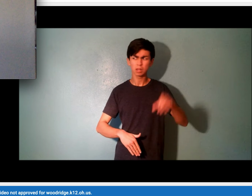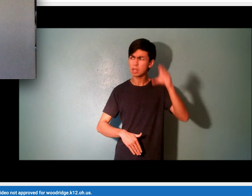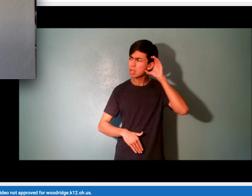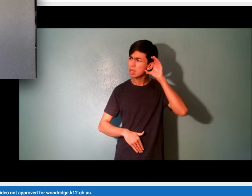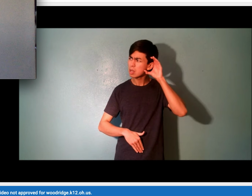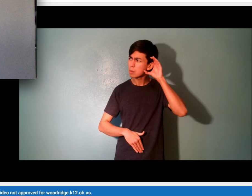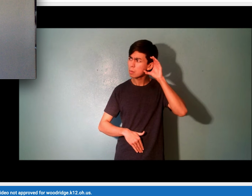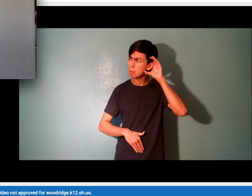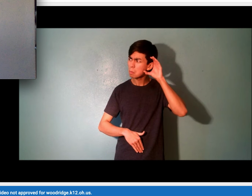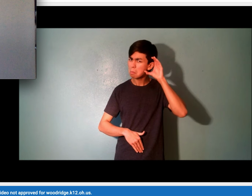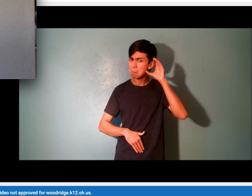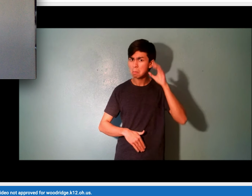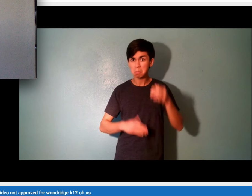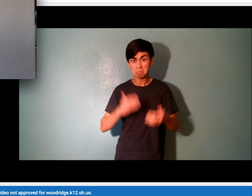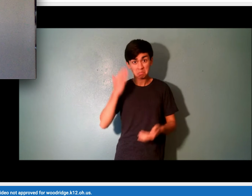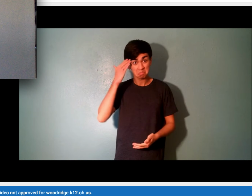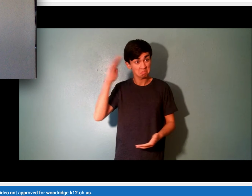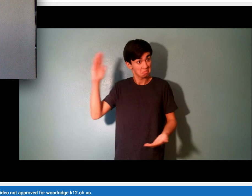walking.